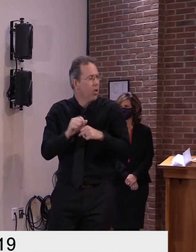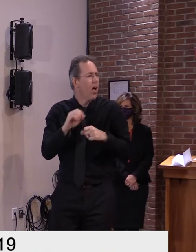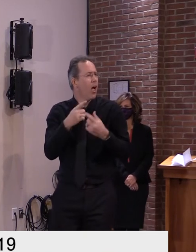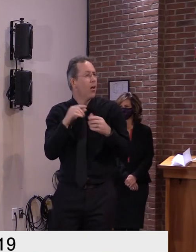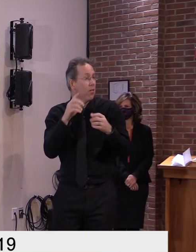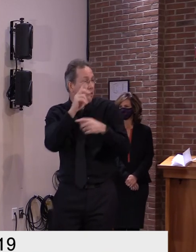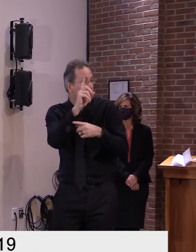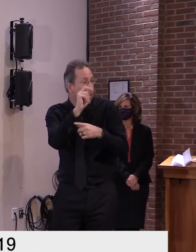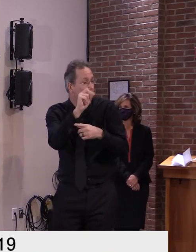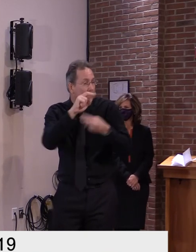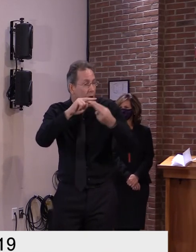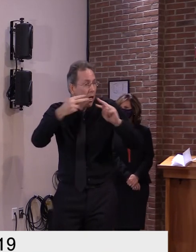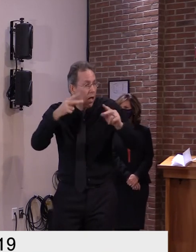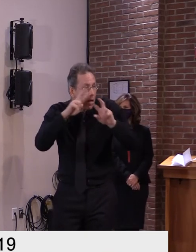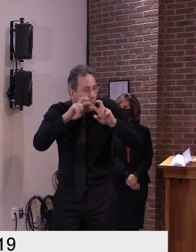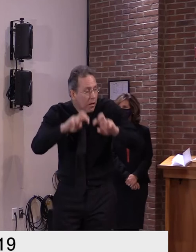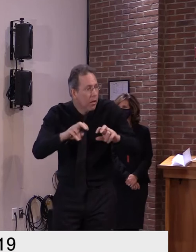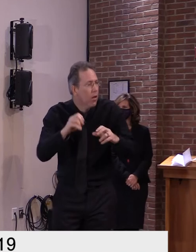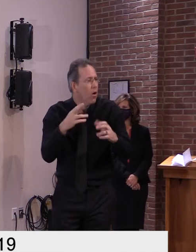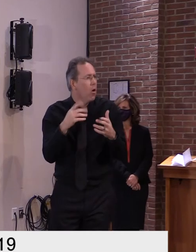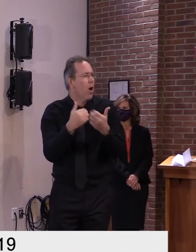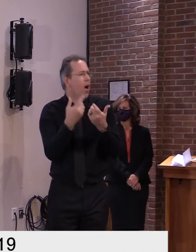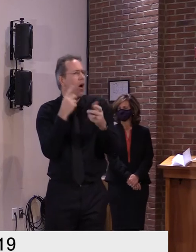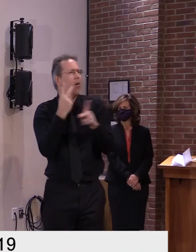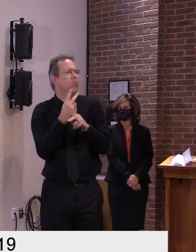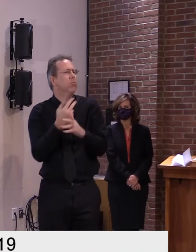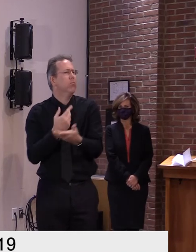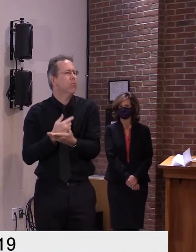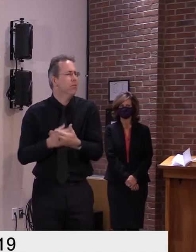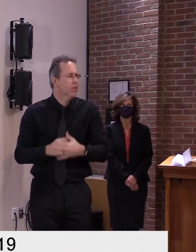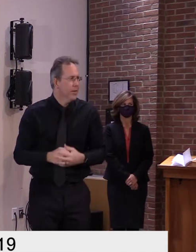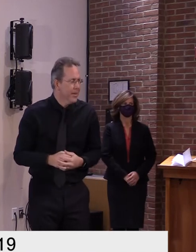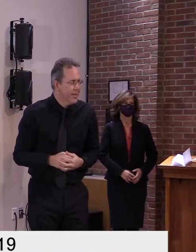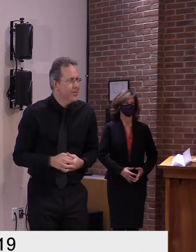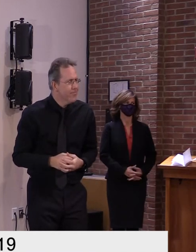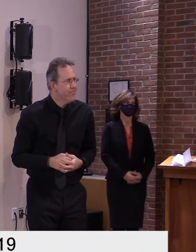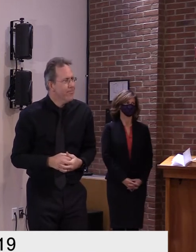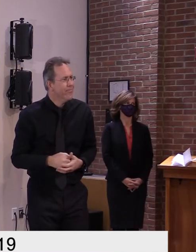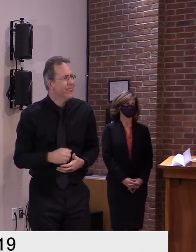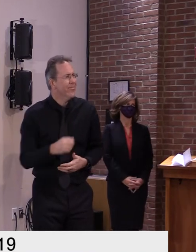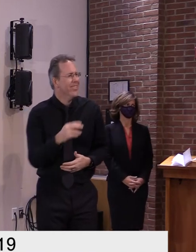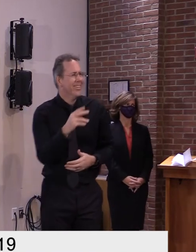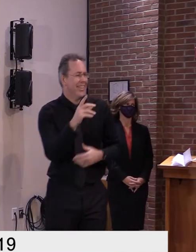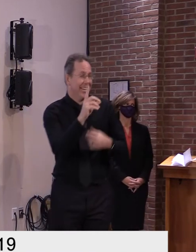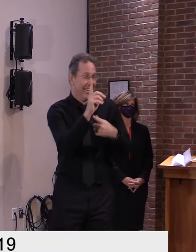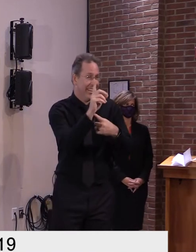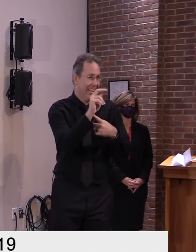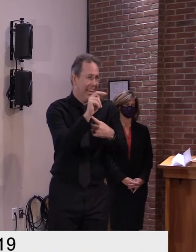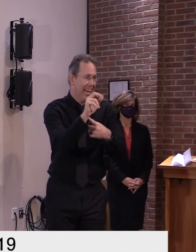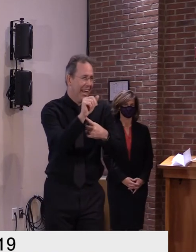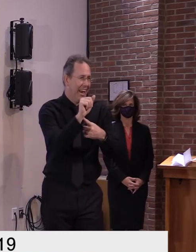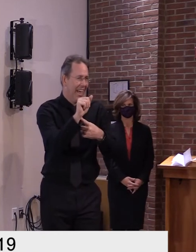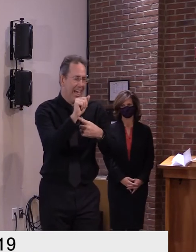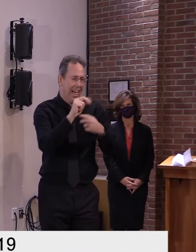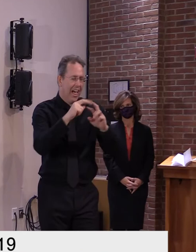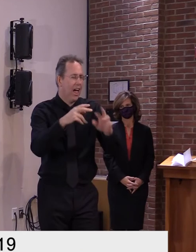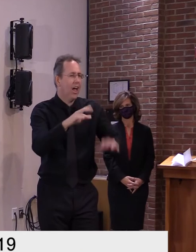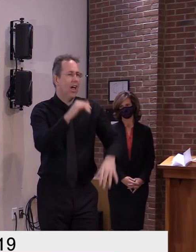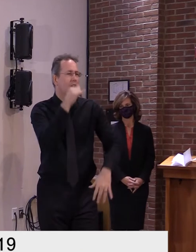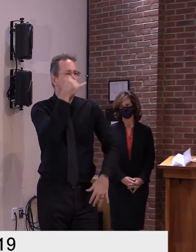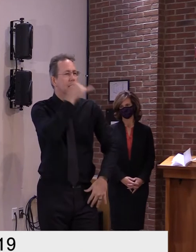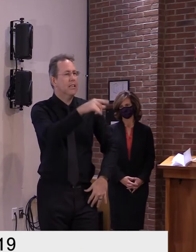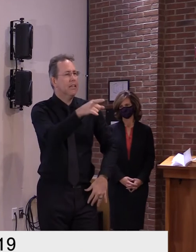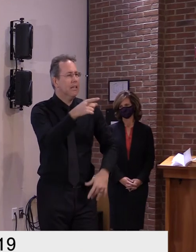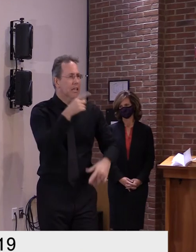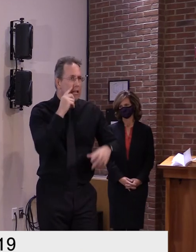is, it would take longer to gather the information than it will be to vaccinate everyone. So our whole point here is